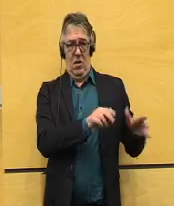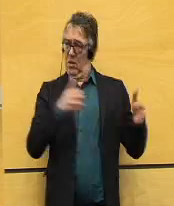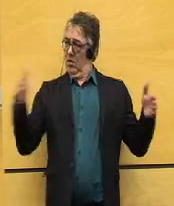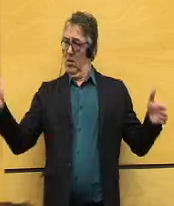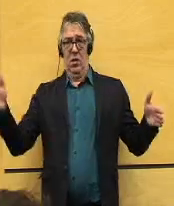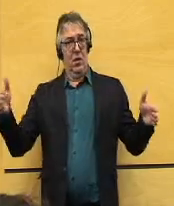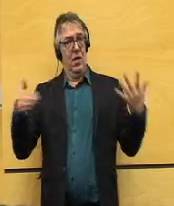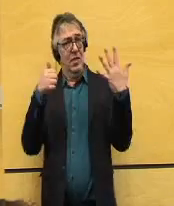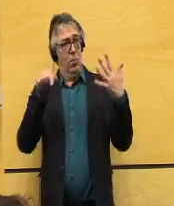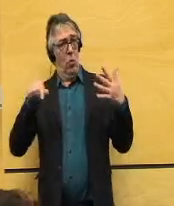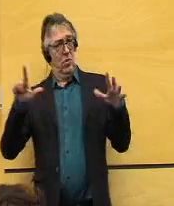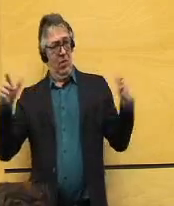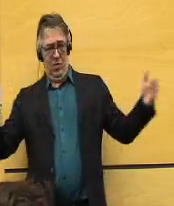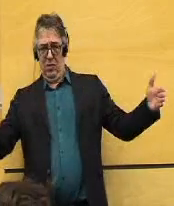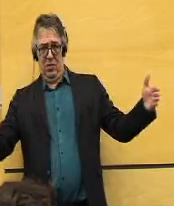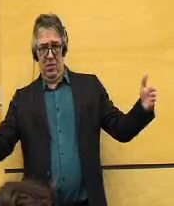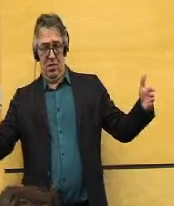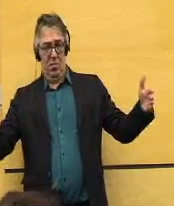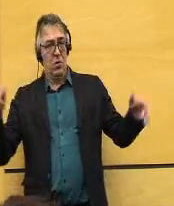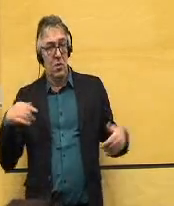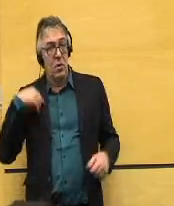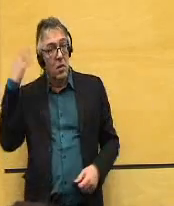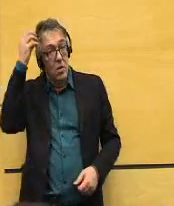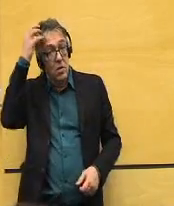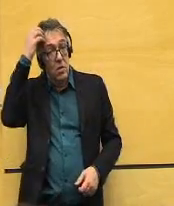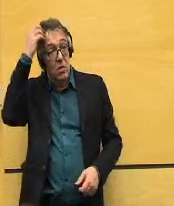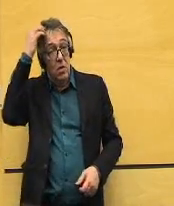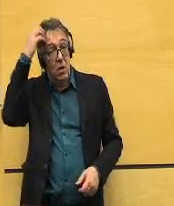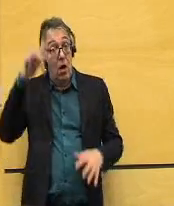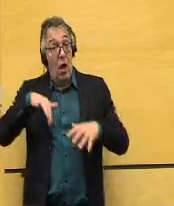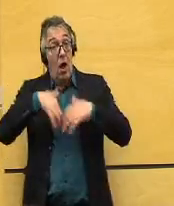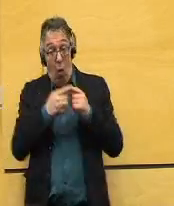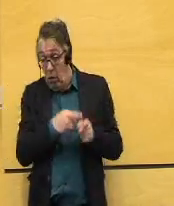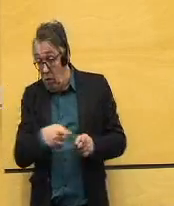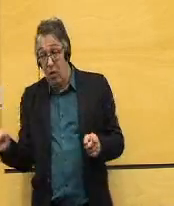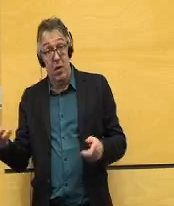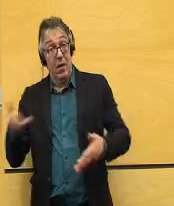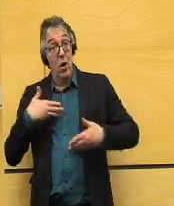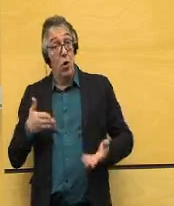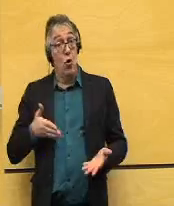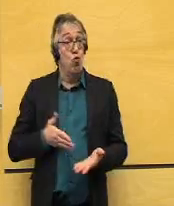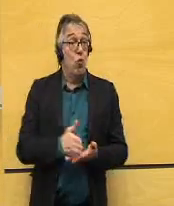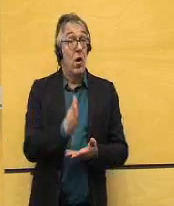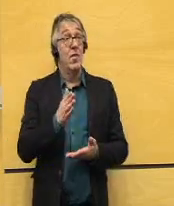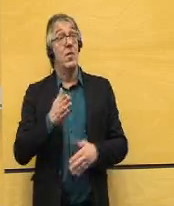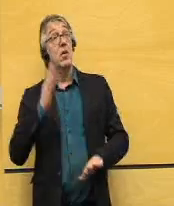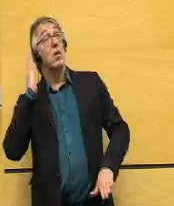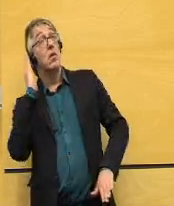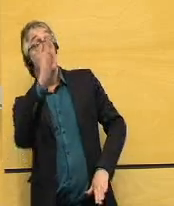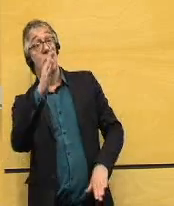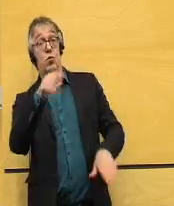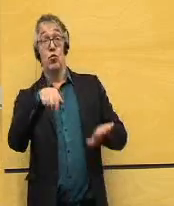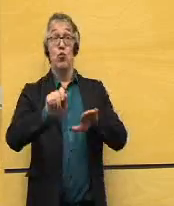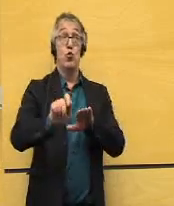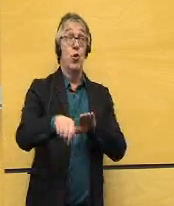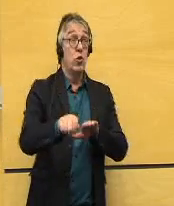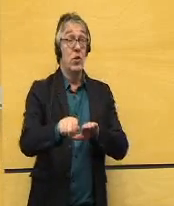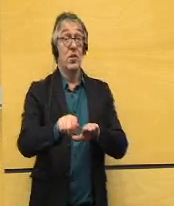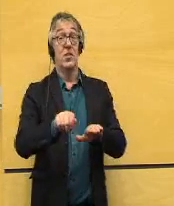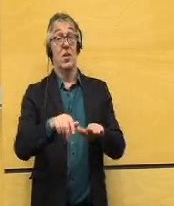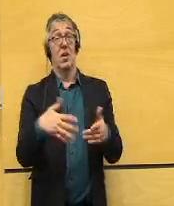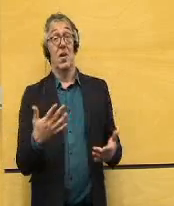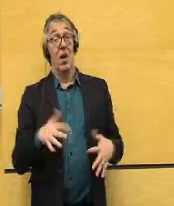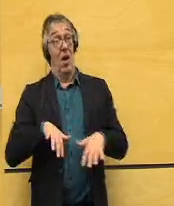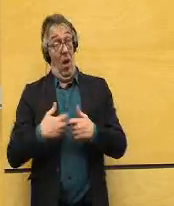that climate is it possible for people to vindicate their rights in terms of access to justice within the context of